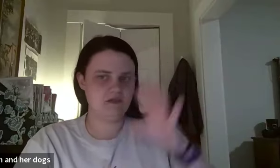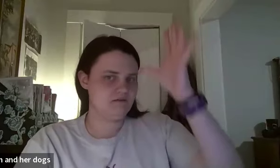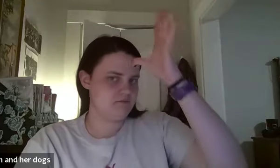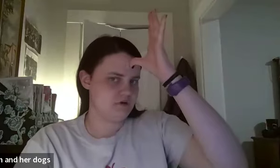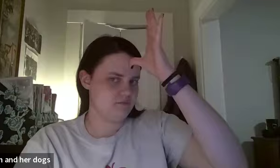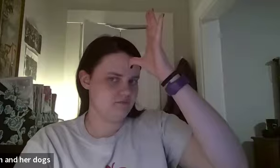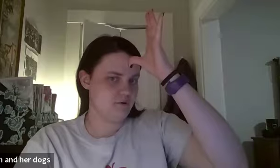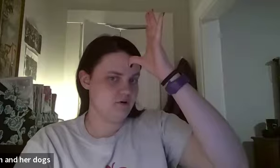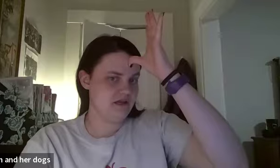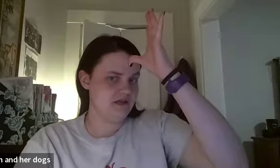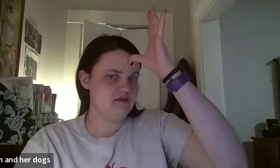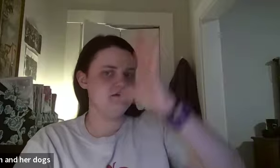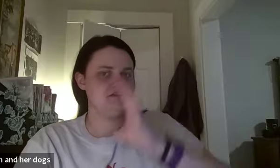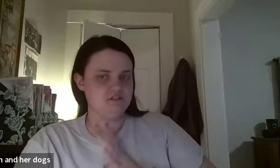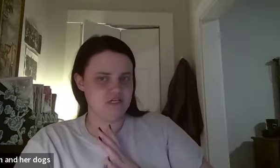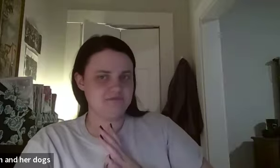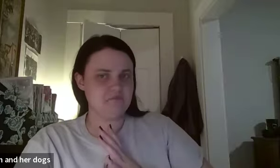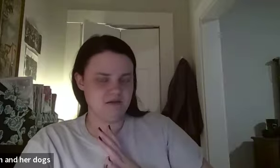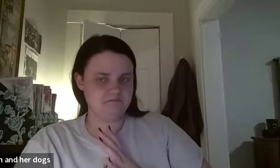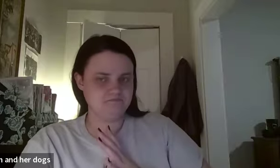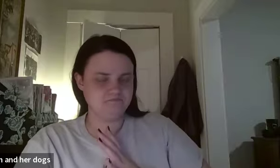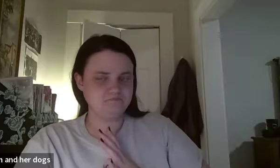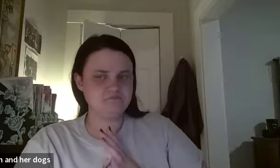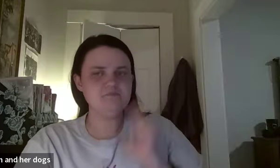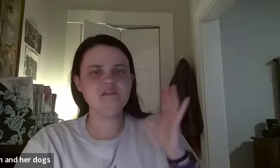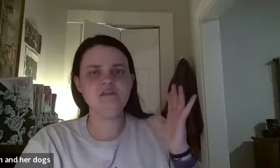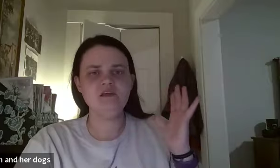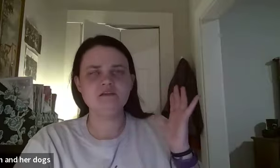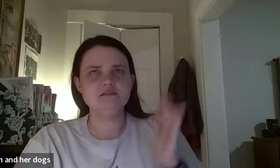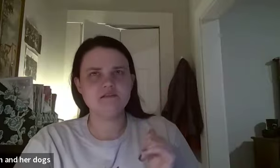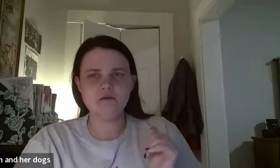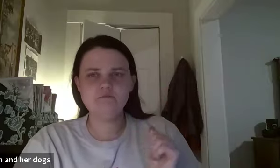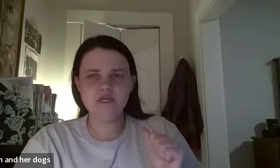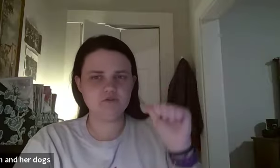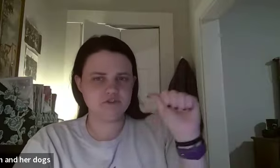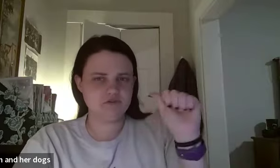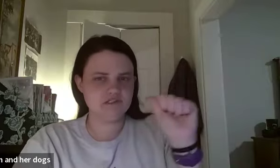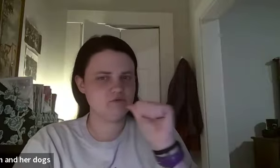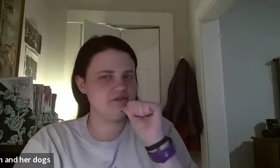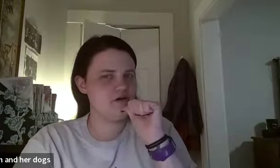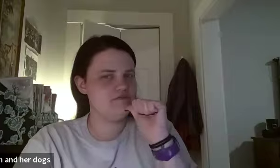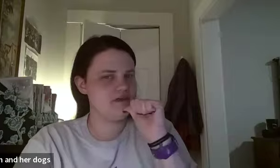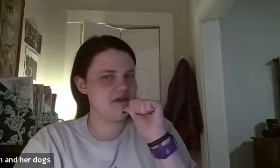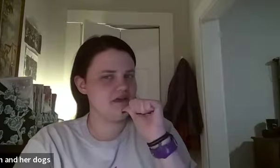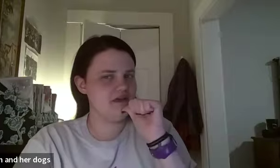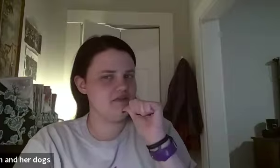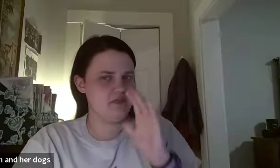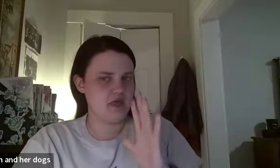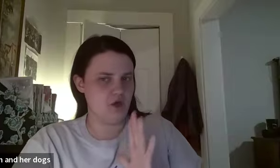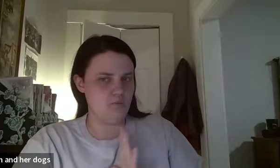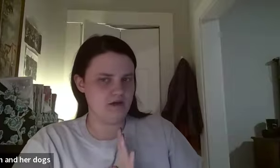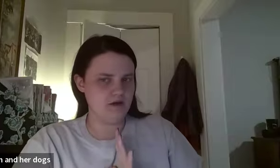thing. But from our head to your chest, man. Some people do use where they'll have the A and then they open